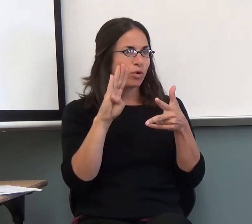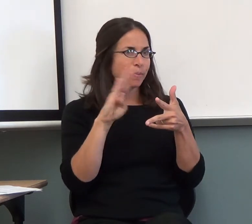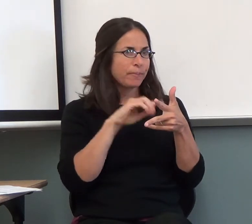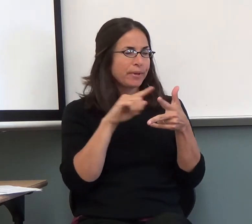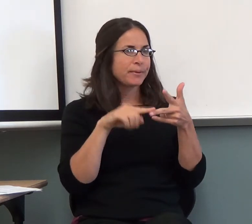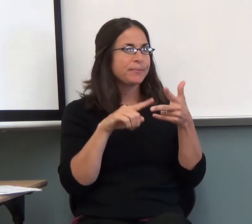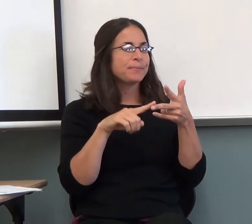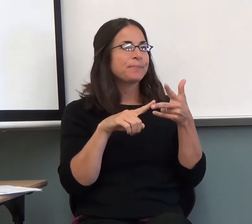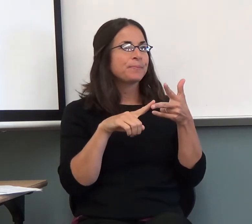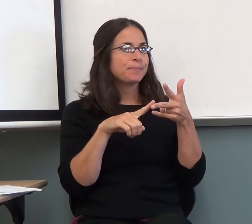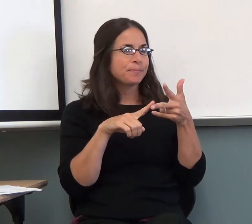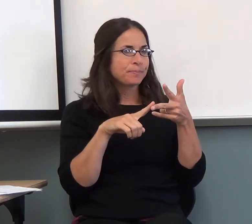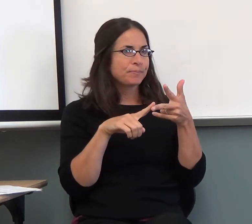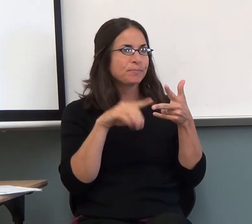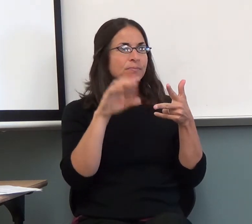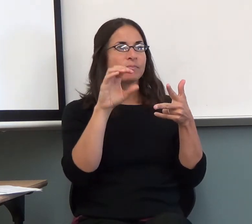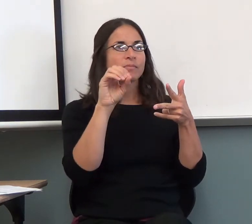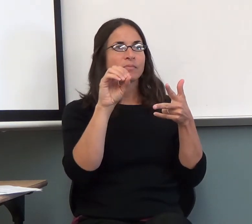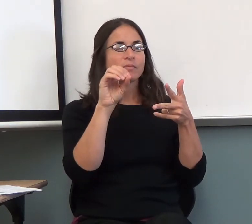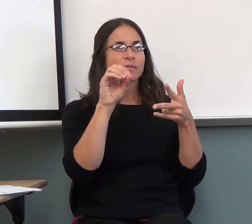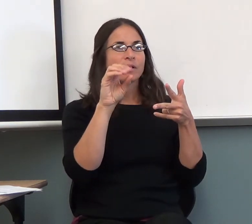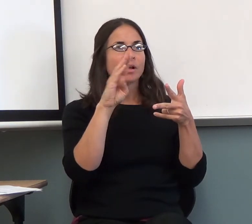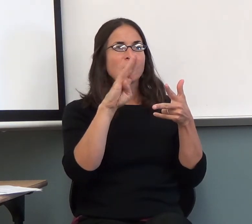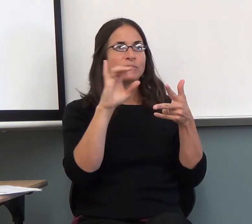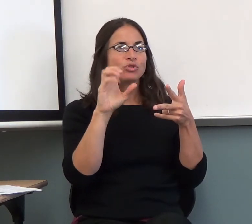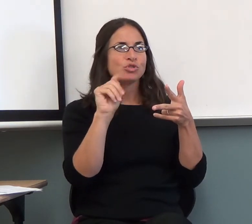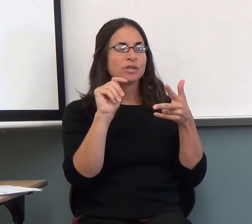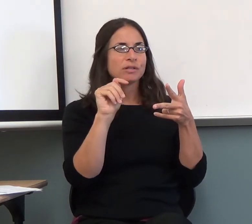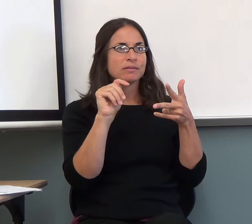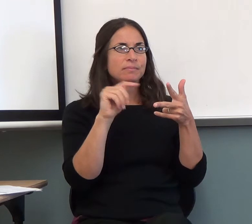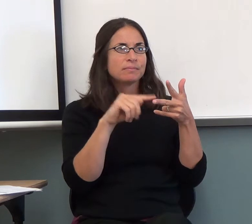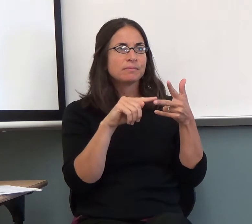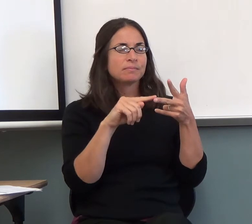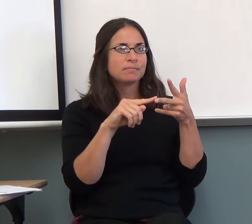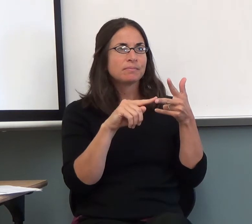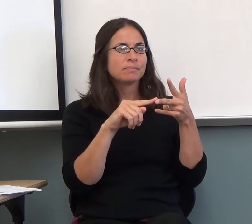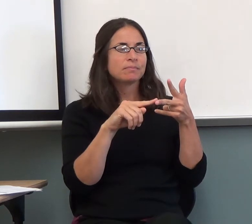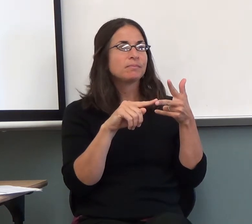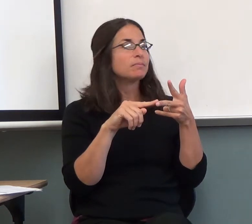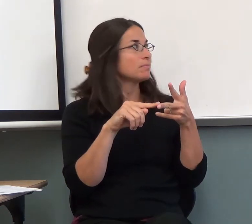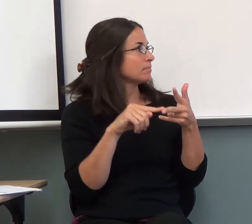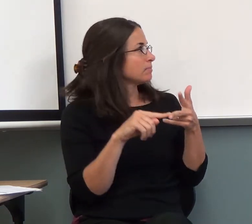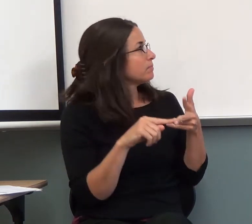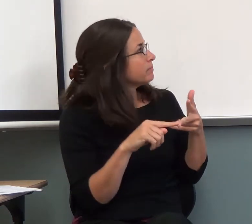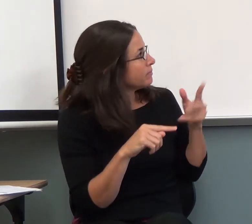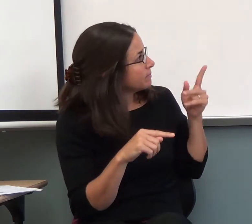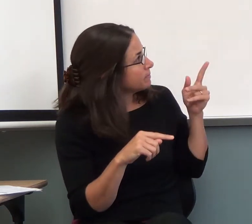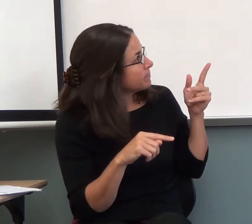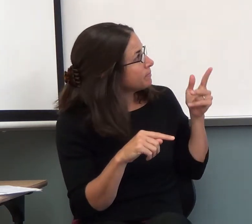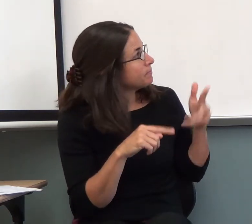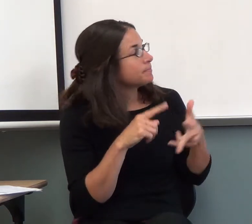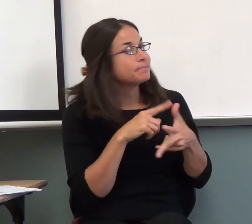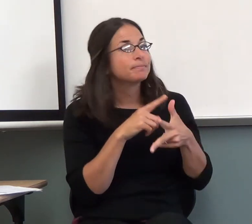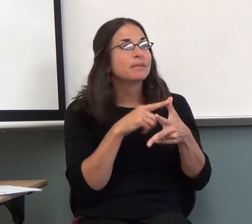and the third one is object. These are our basic components to a sentence, okay? We're just learning about the subject right